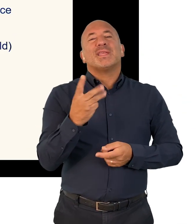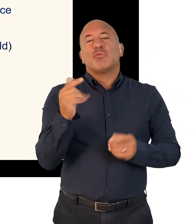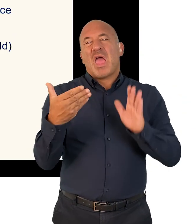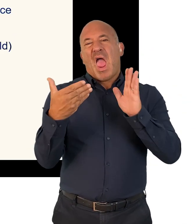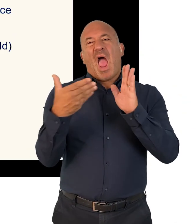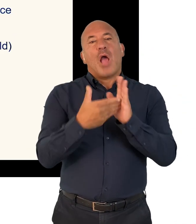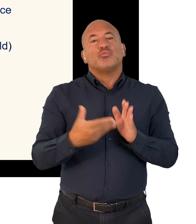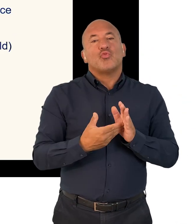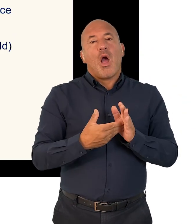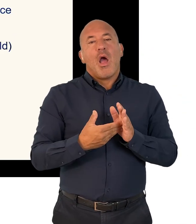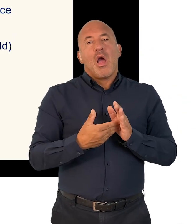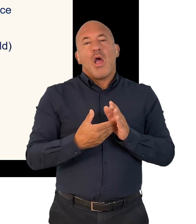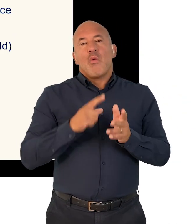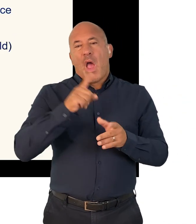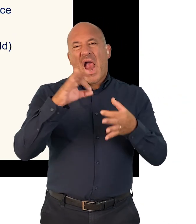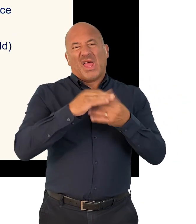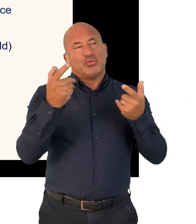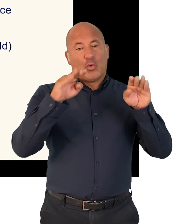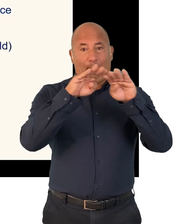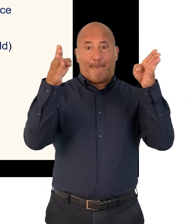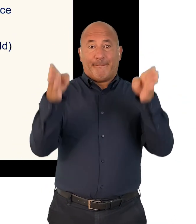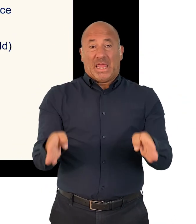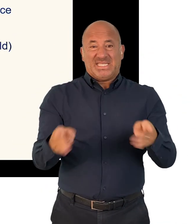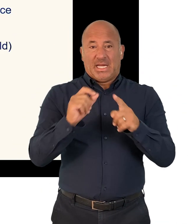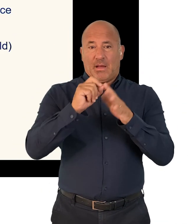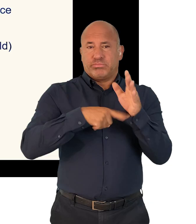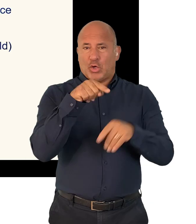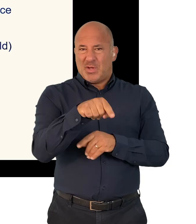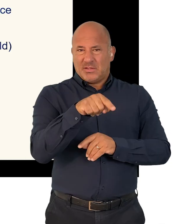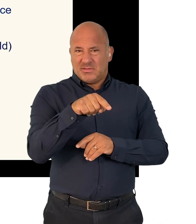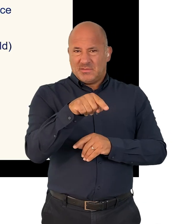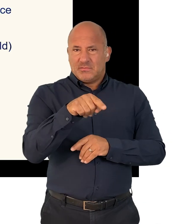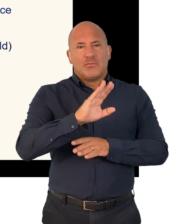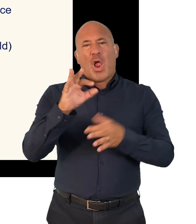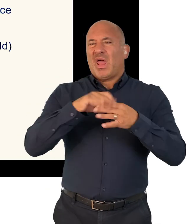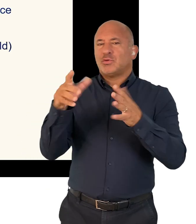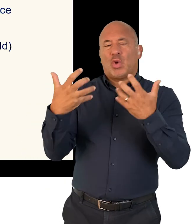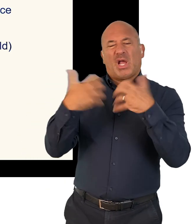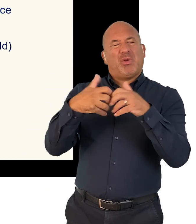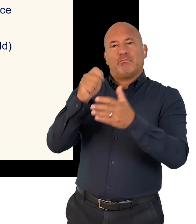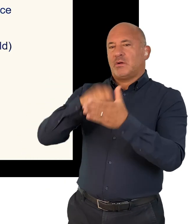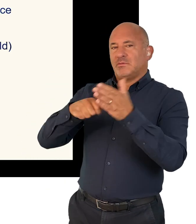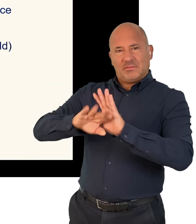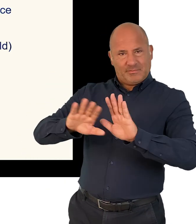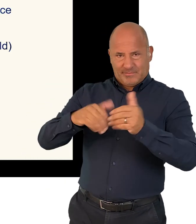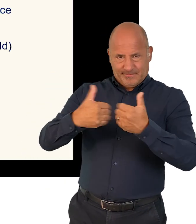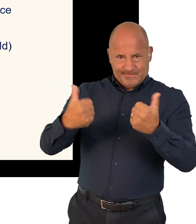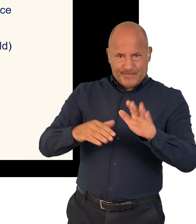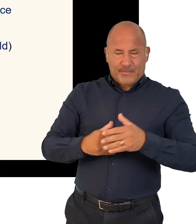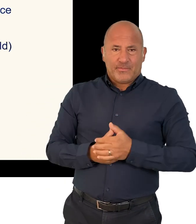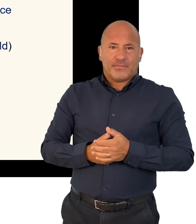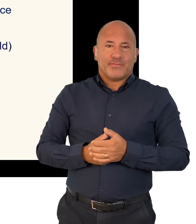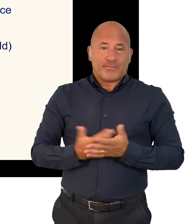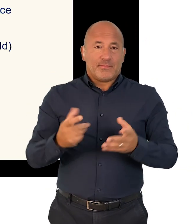These three are additional pointers for anybody wanting to make a strong application for building projects and do not apply to equipment